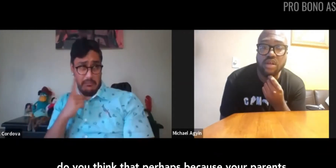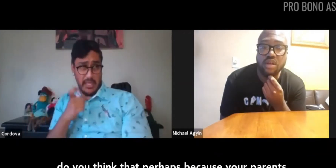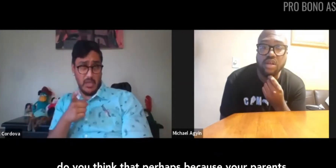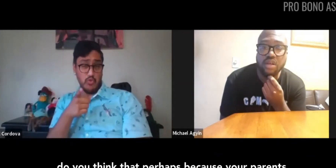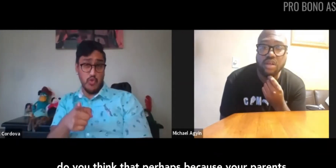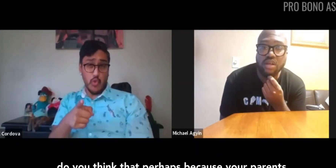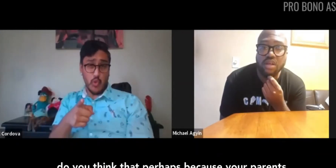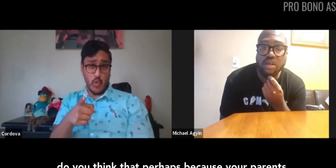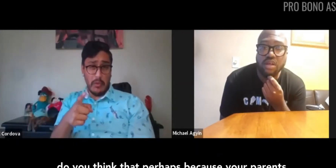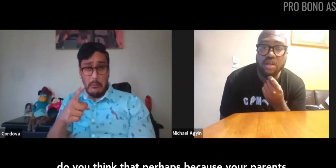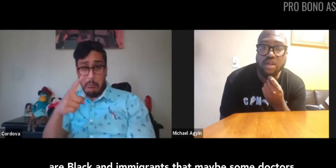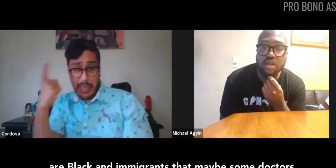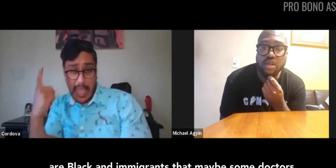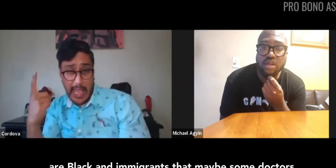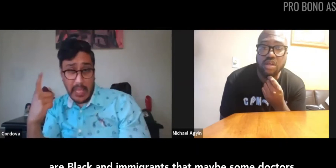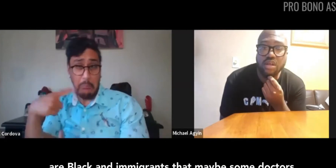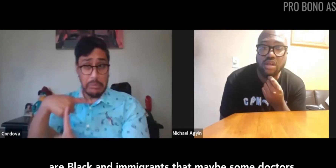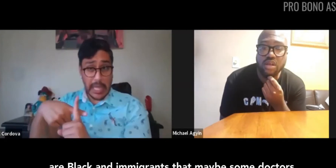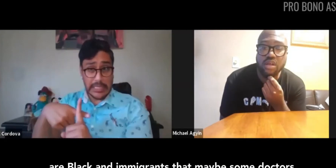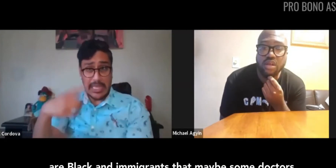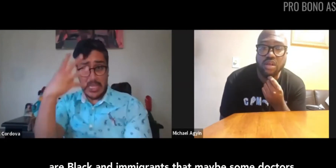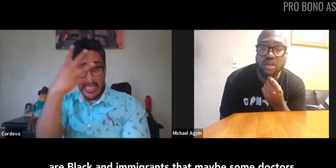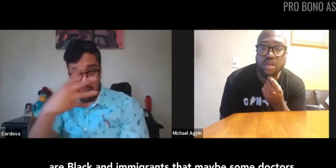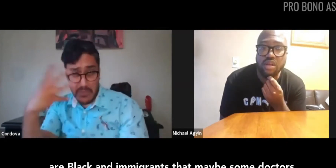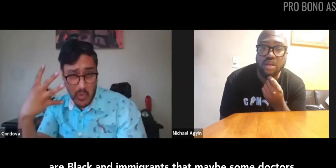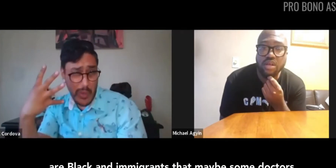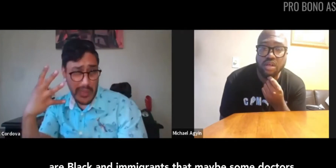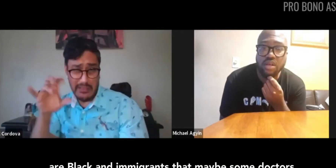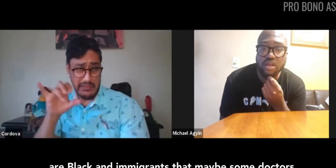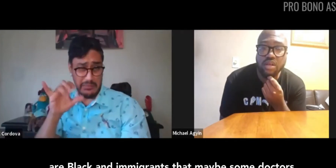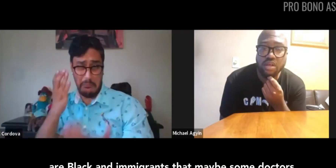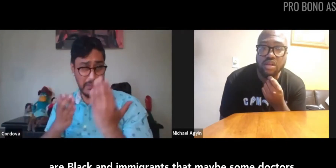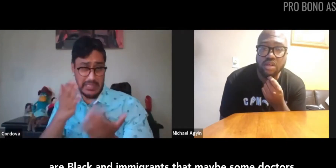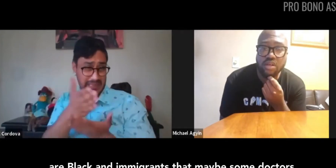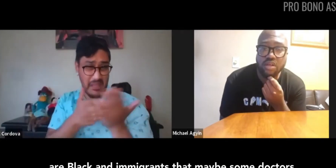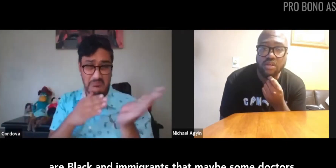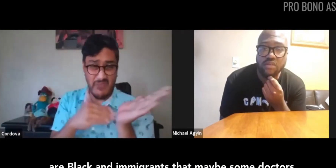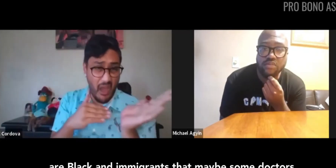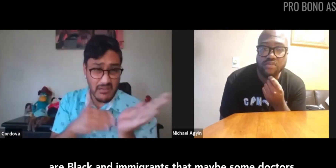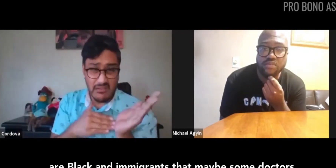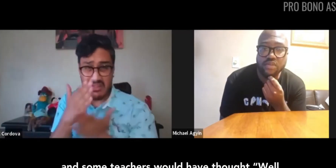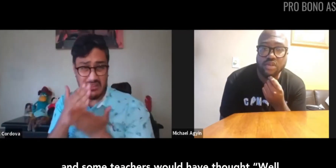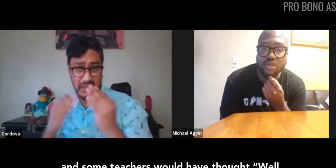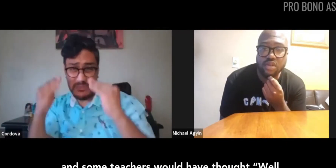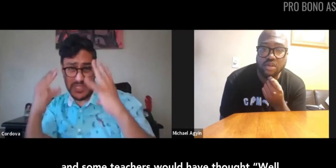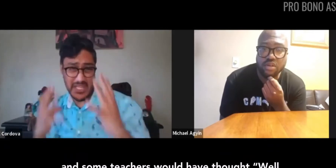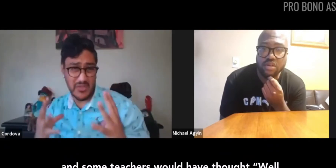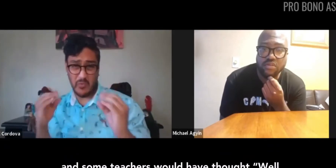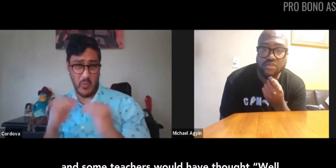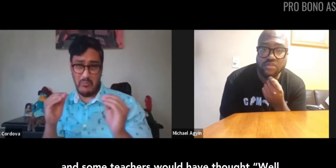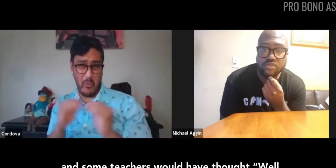perhaps because your parents are black and immigrants, that maybe some doctors and